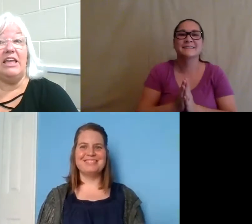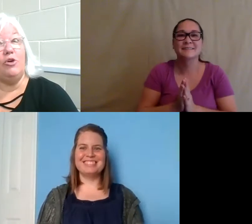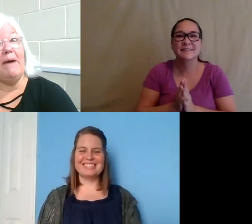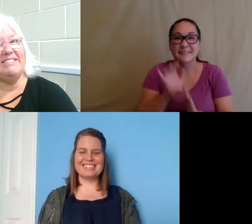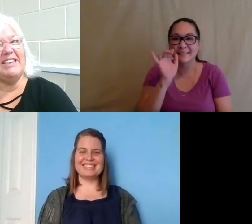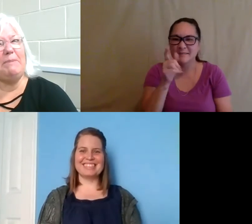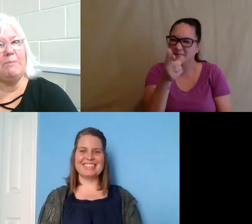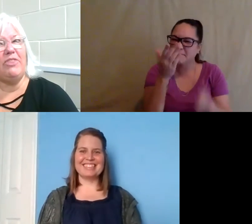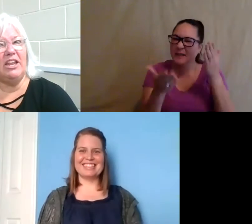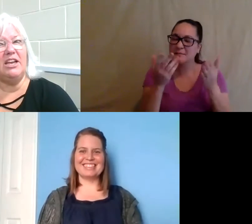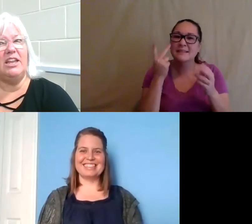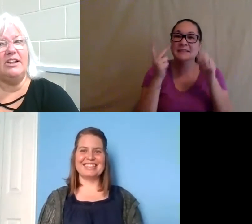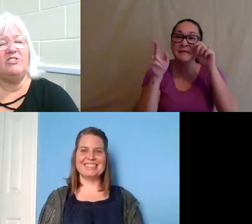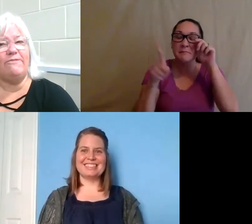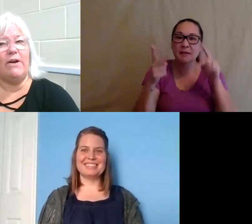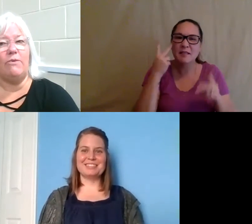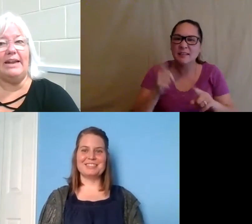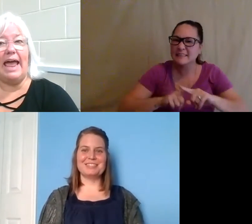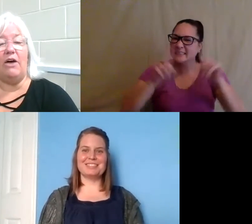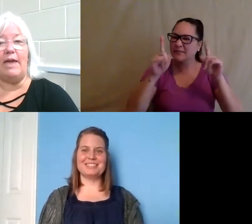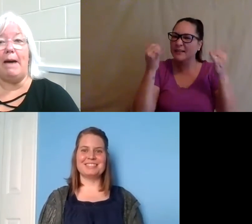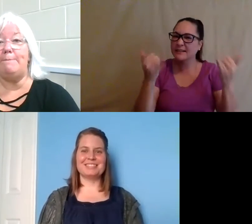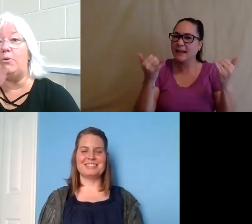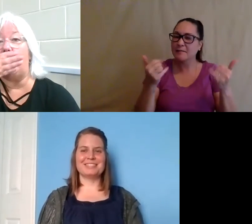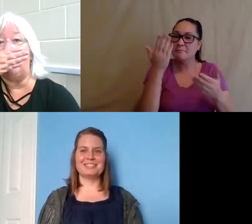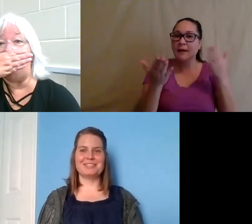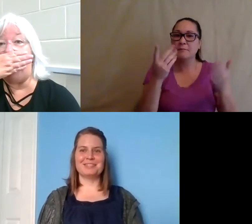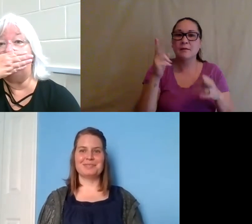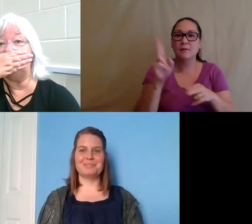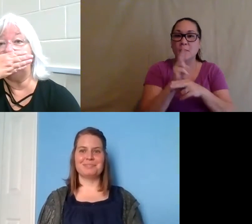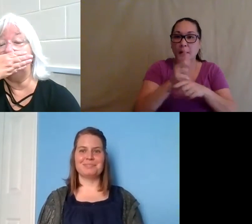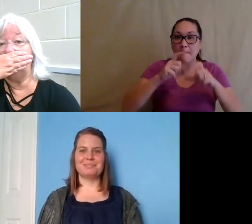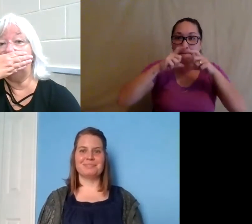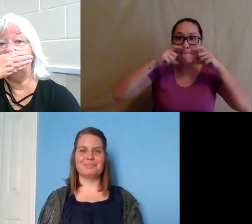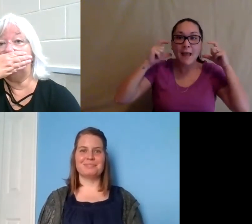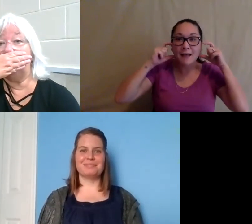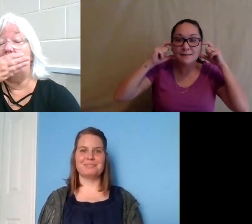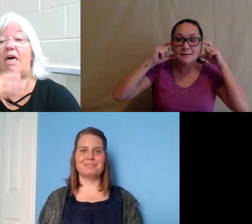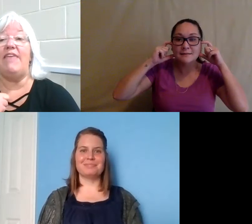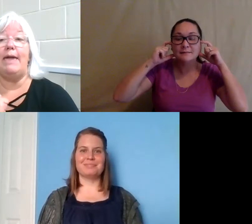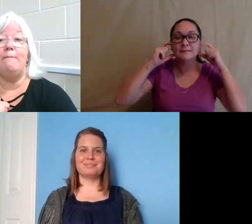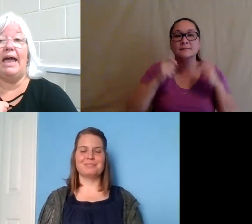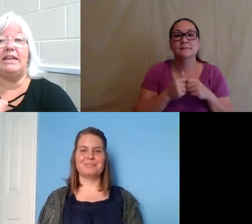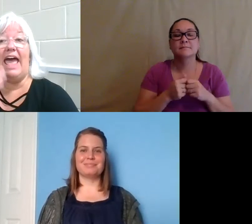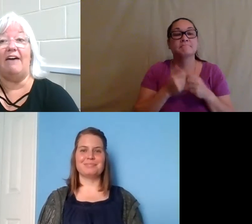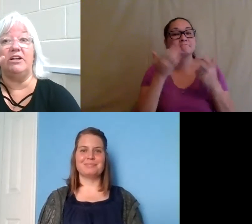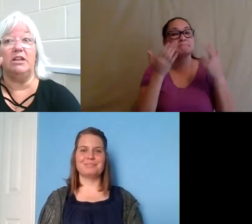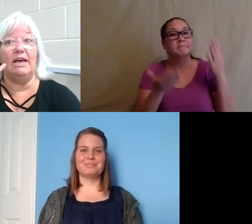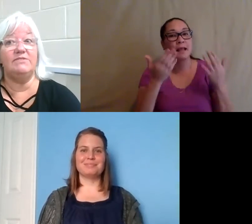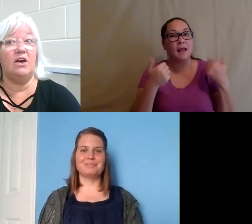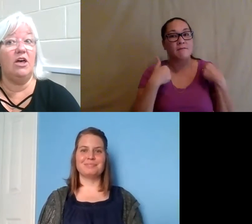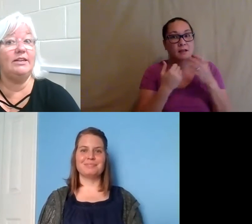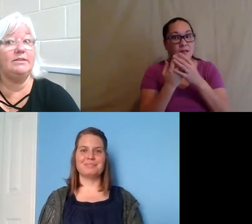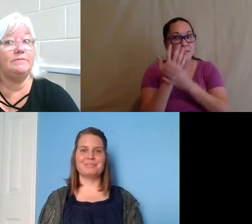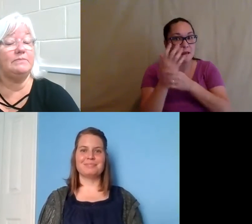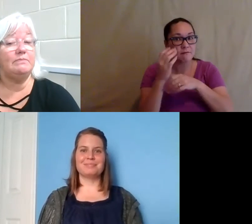Isn't that, you might see people that look a little different right now. They might be wearing a mask. They might have